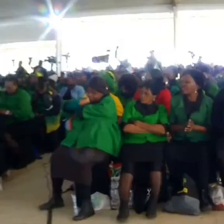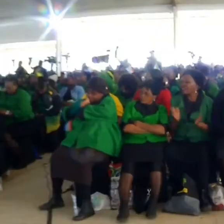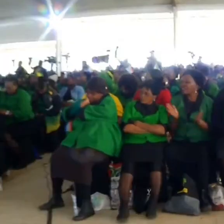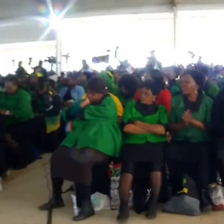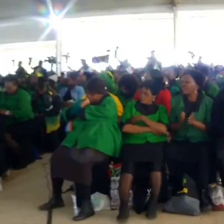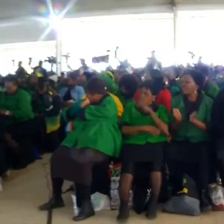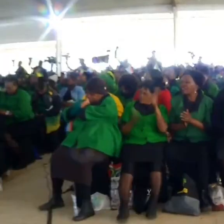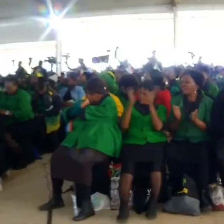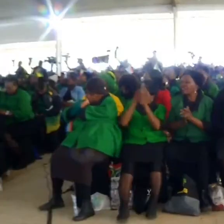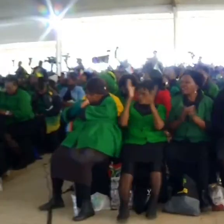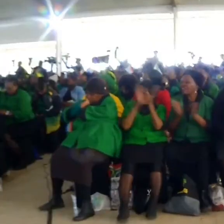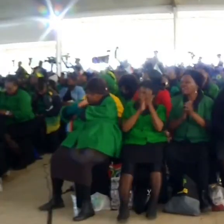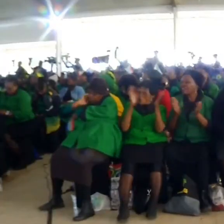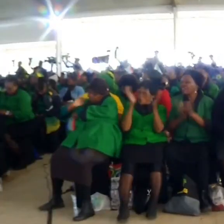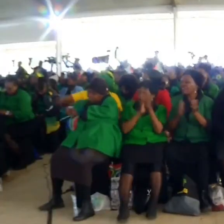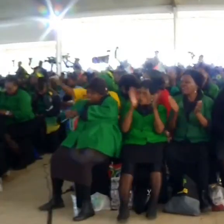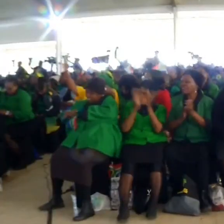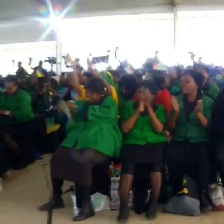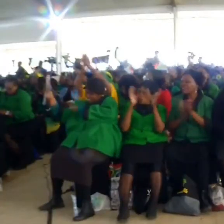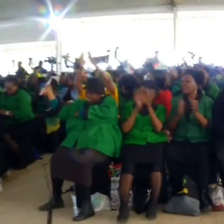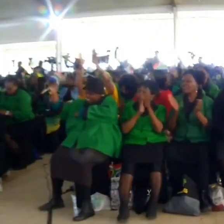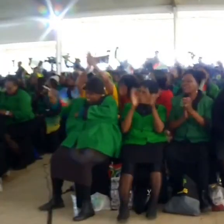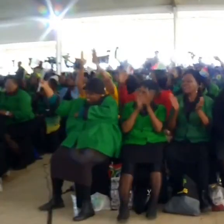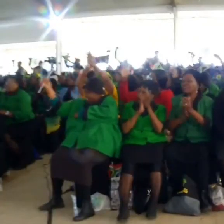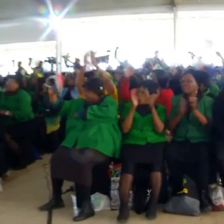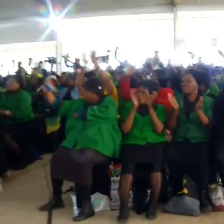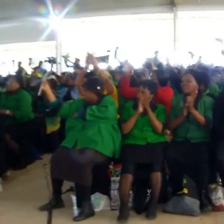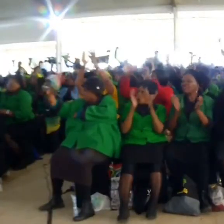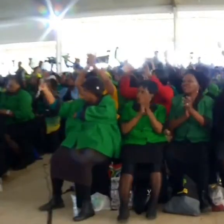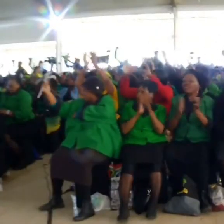welcome to the beautiful Gauteng. It starts here.